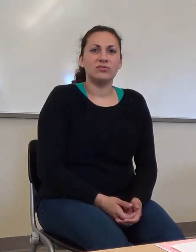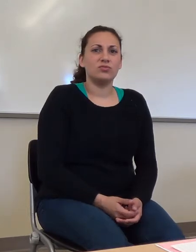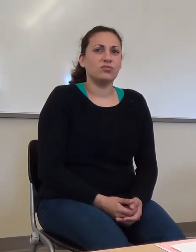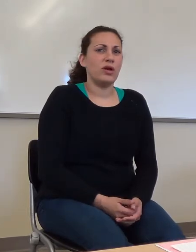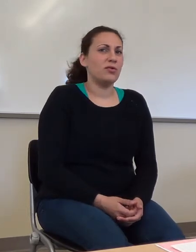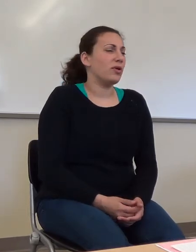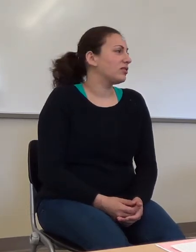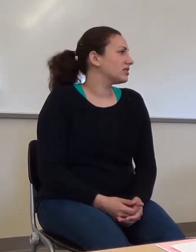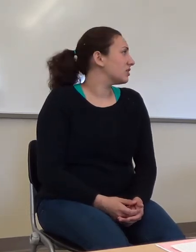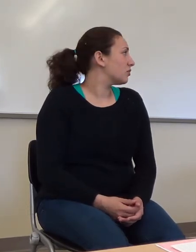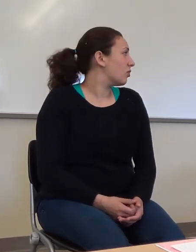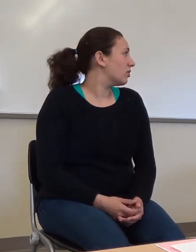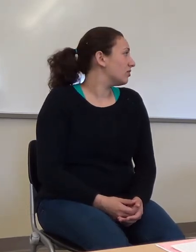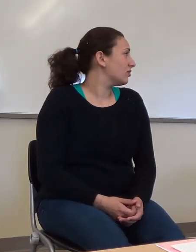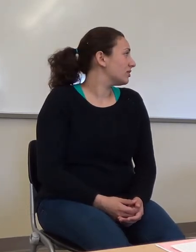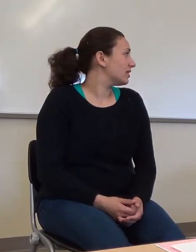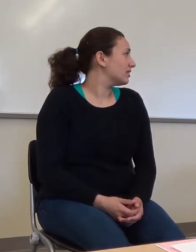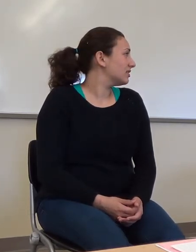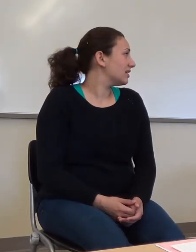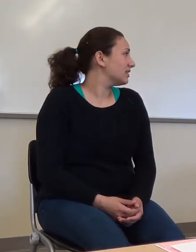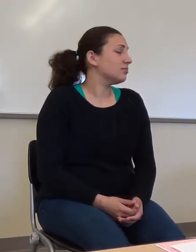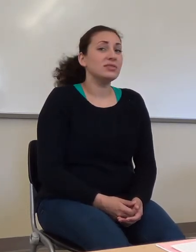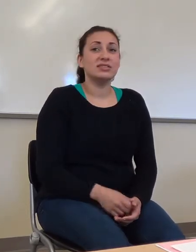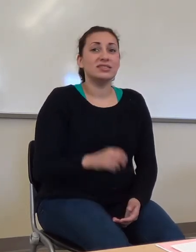like right around the Civil War.